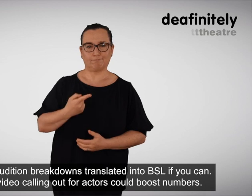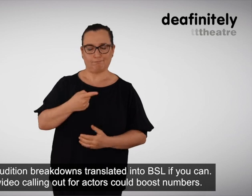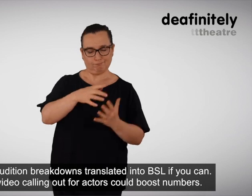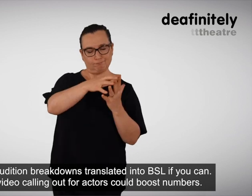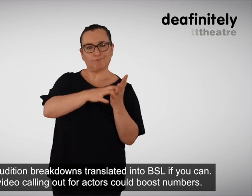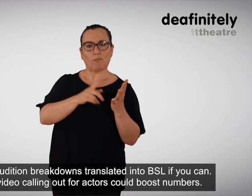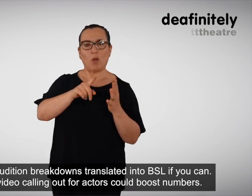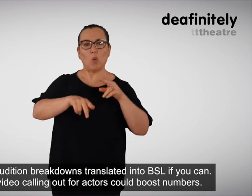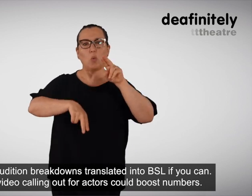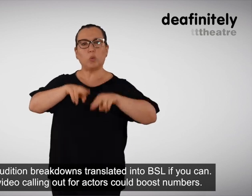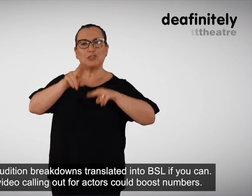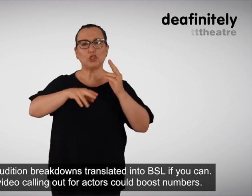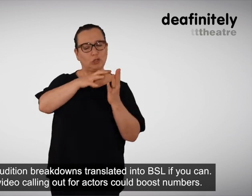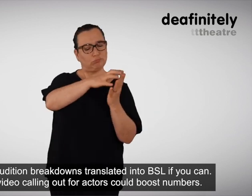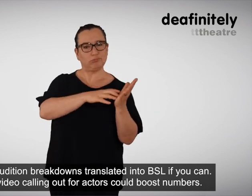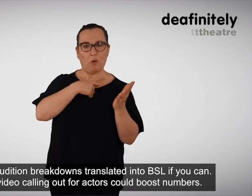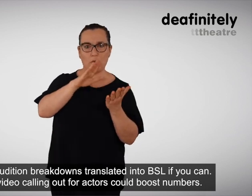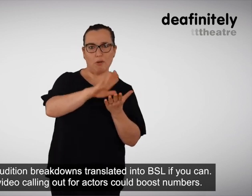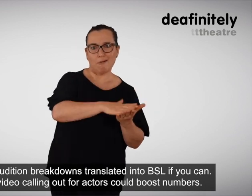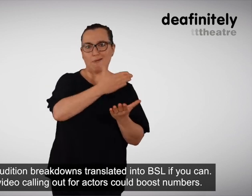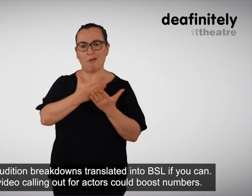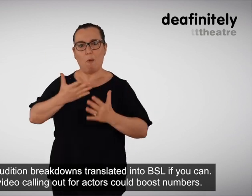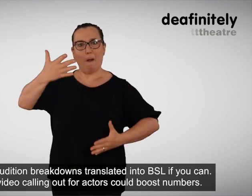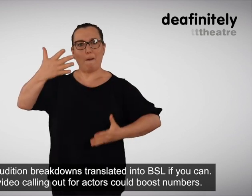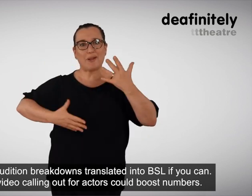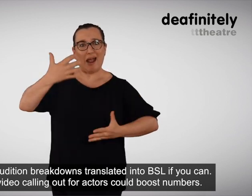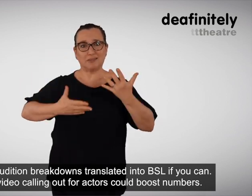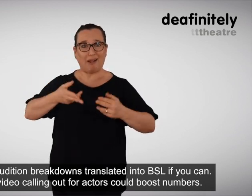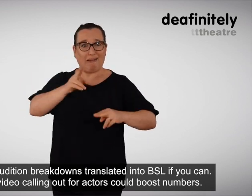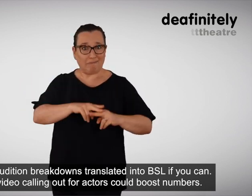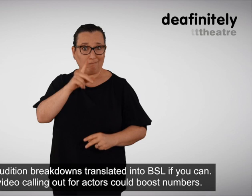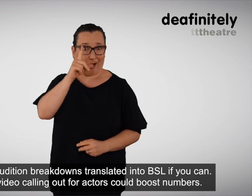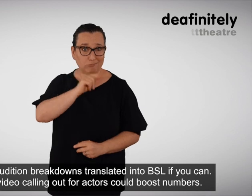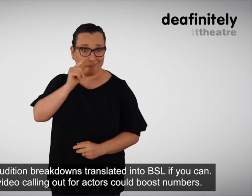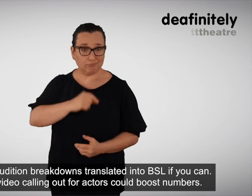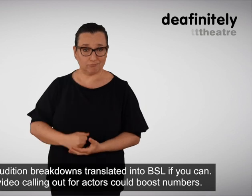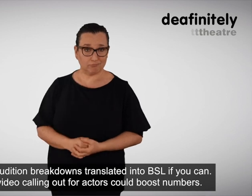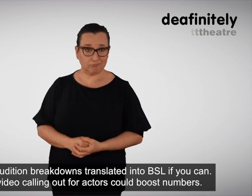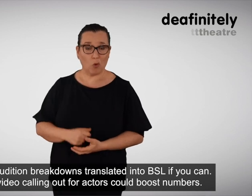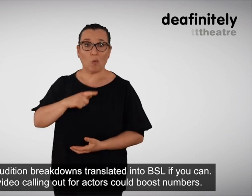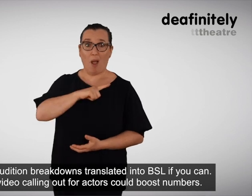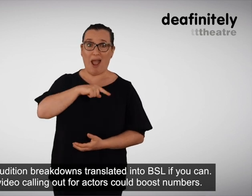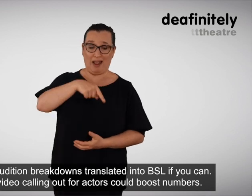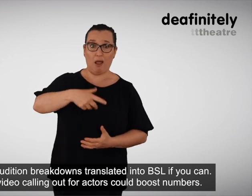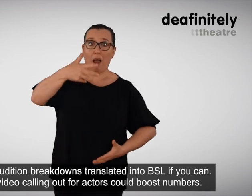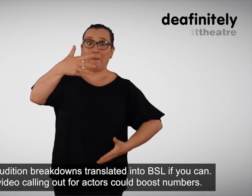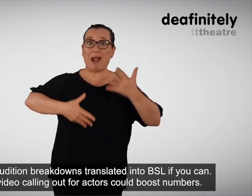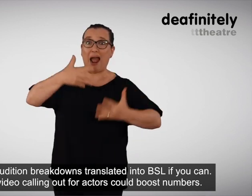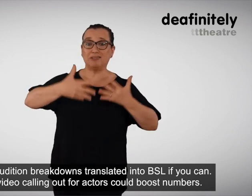Get your audition breakdowns translated into BSL if you can. A short video calling out for actors could boost numbers